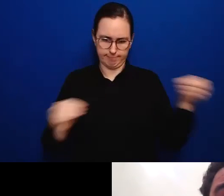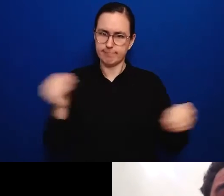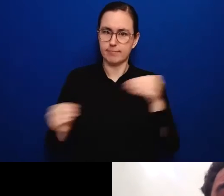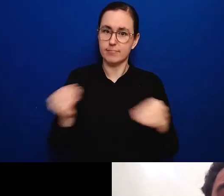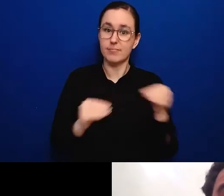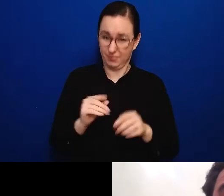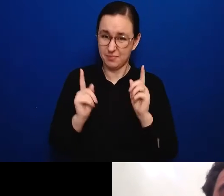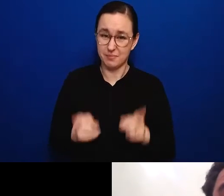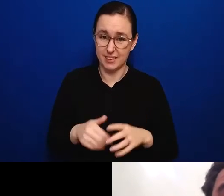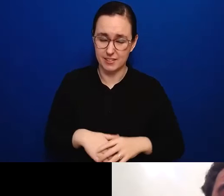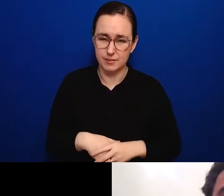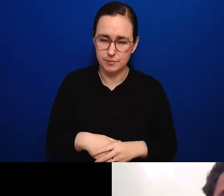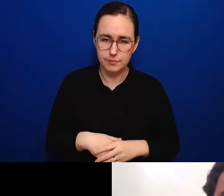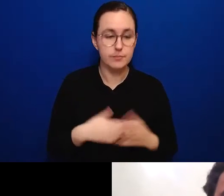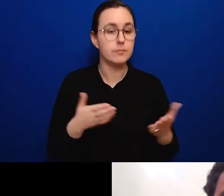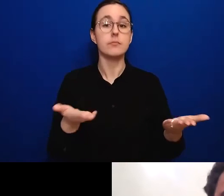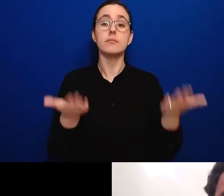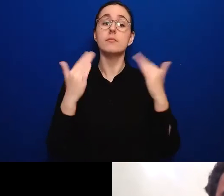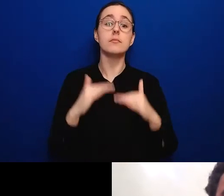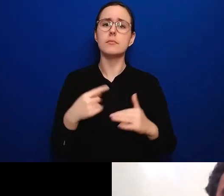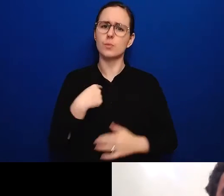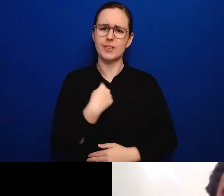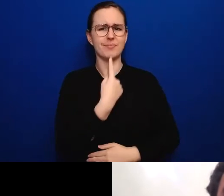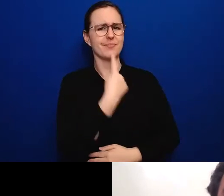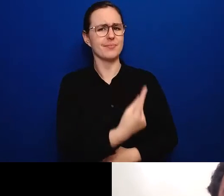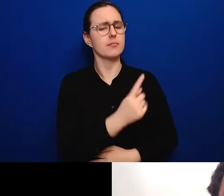of the disability movement, not so that we can